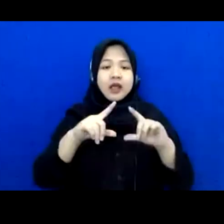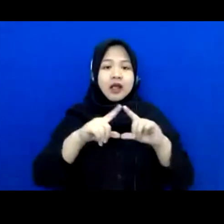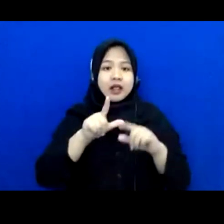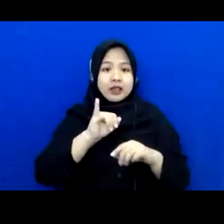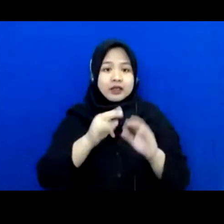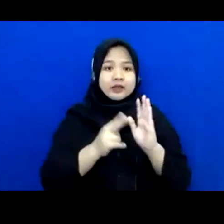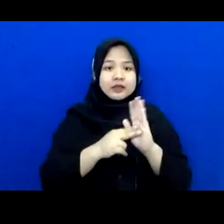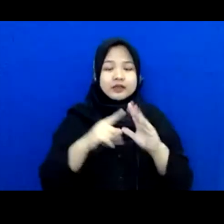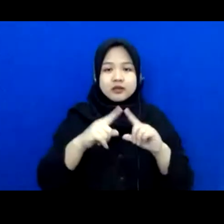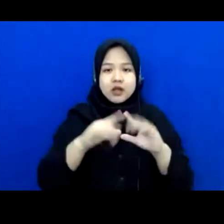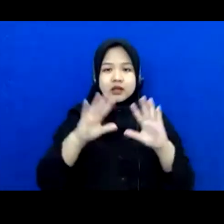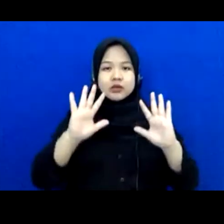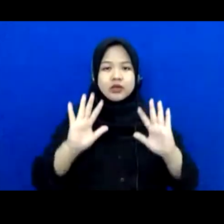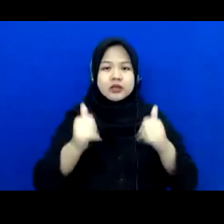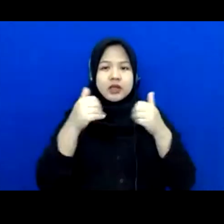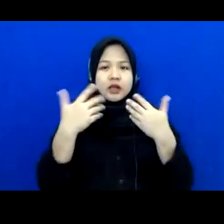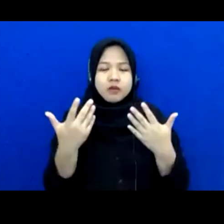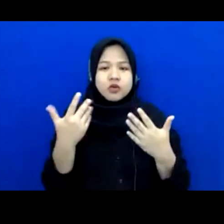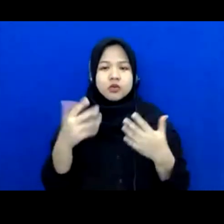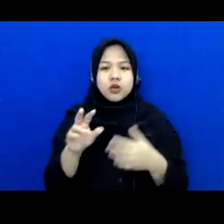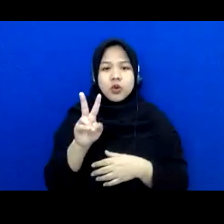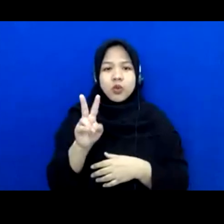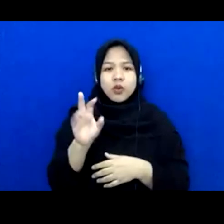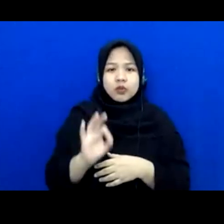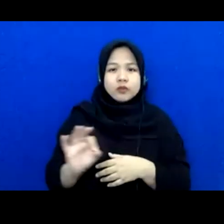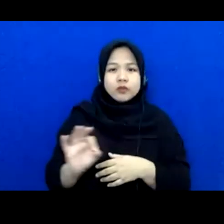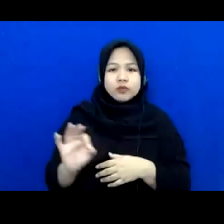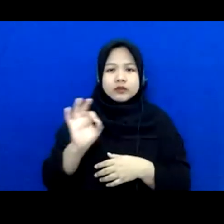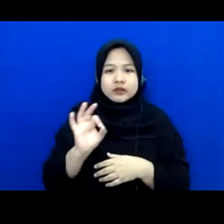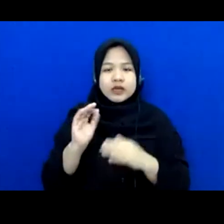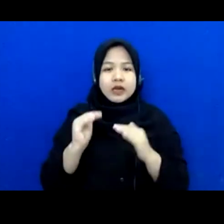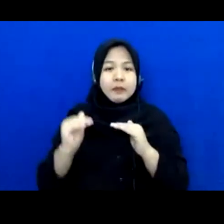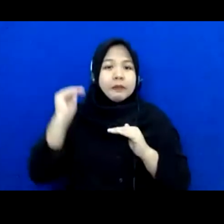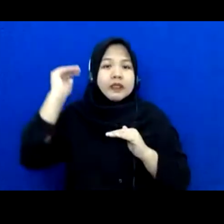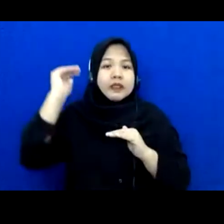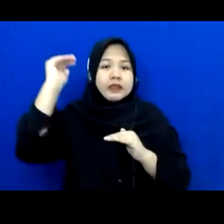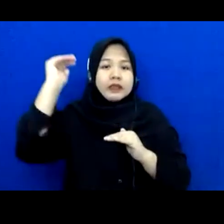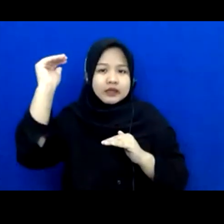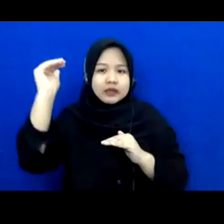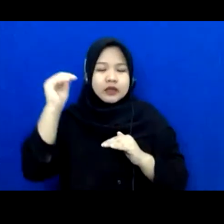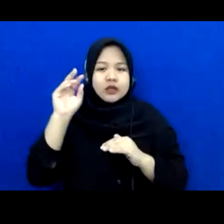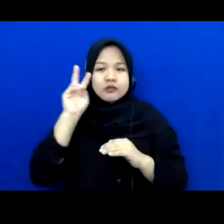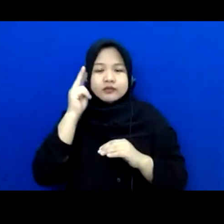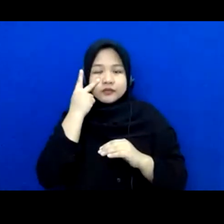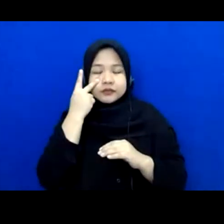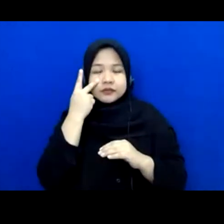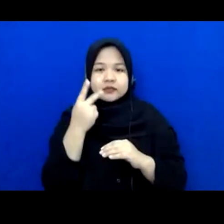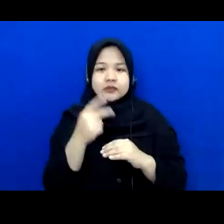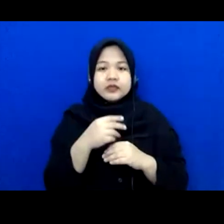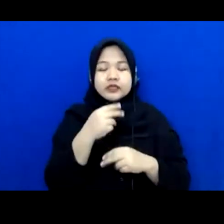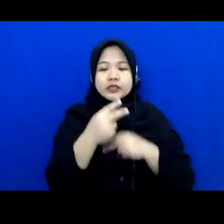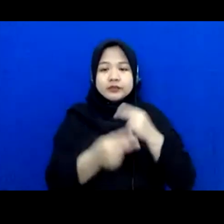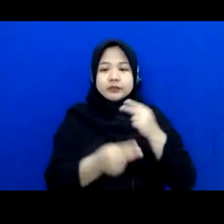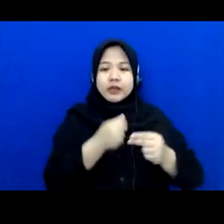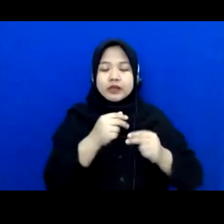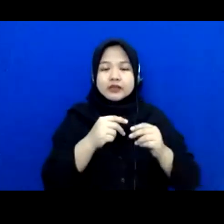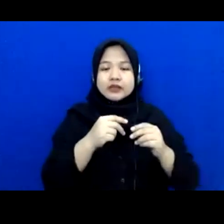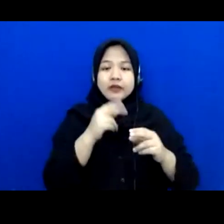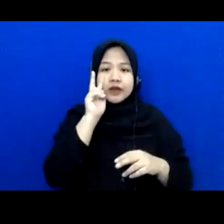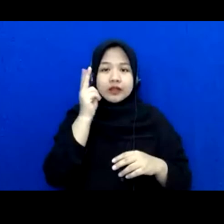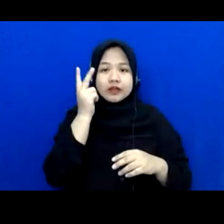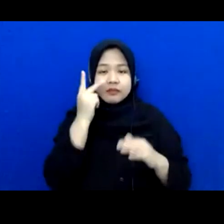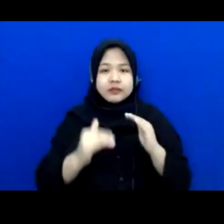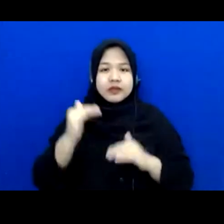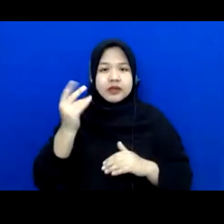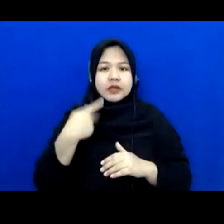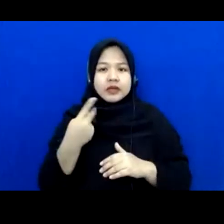surgical outcomes are about 20 percentage points higher than the Vietnam market average. And we're also consistently above